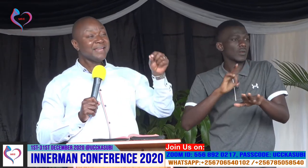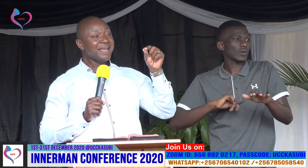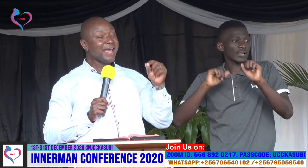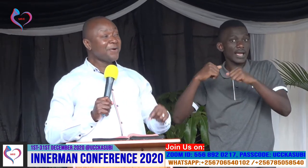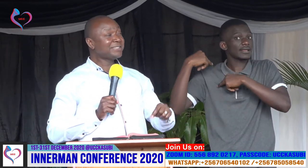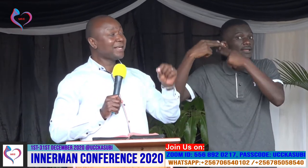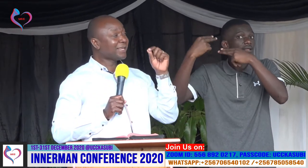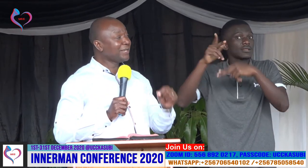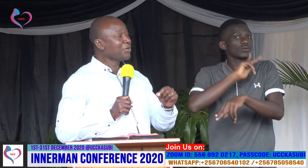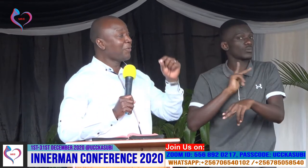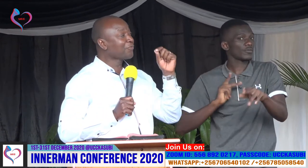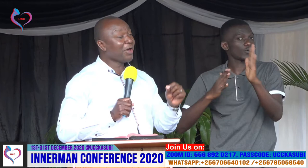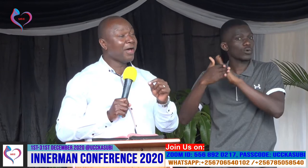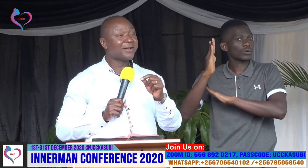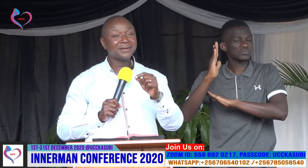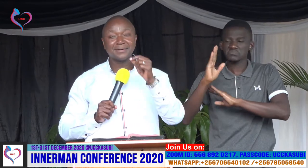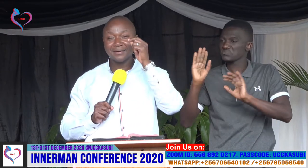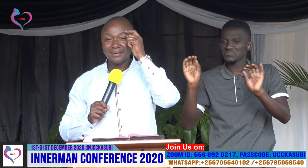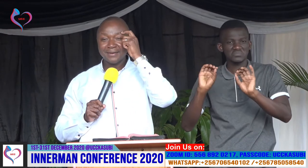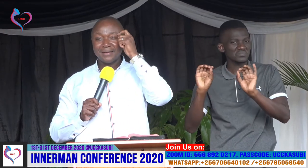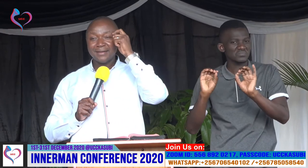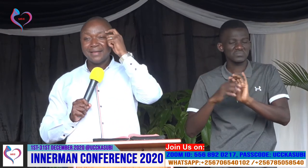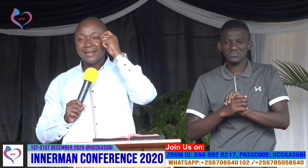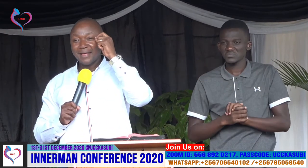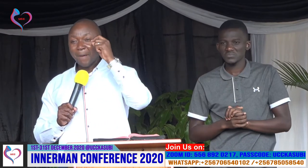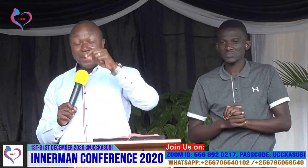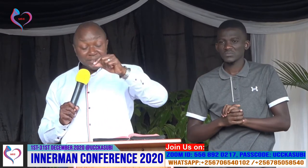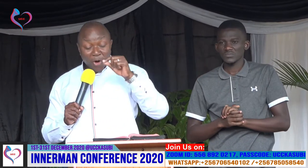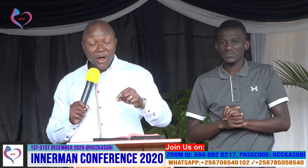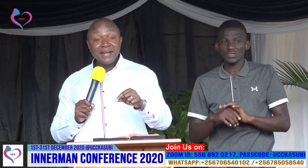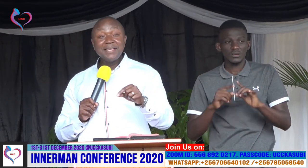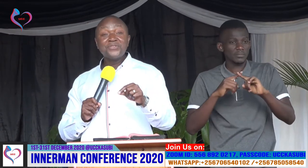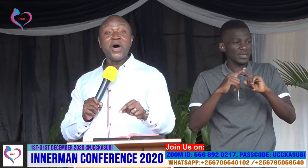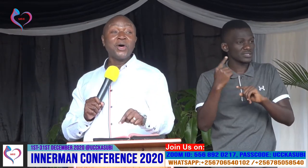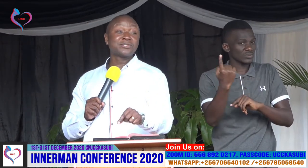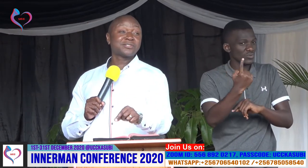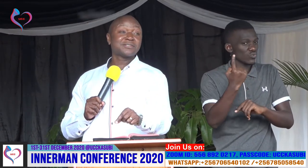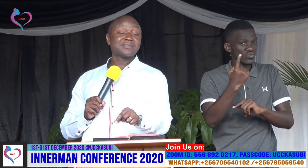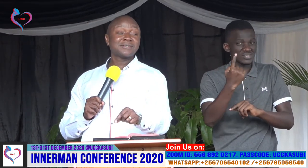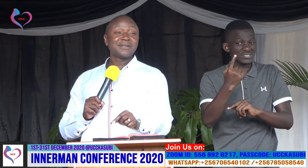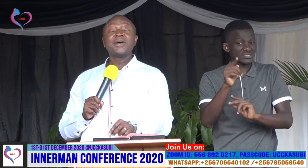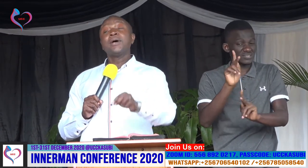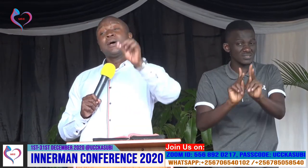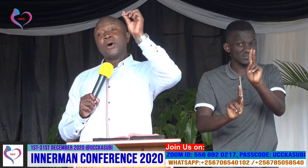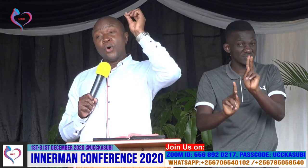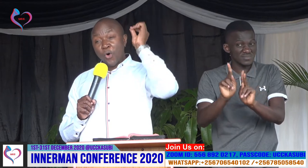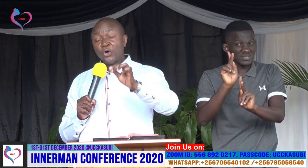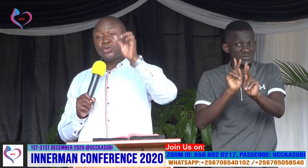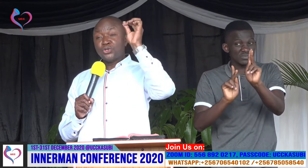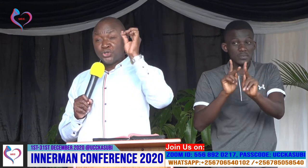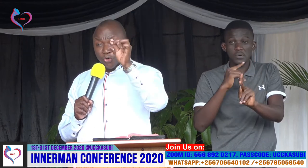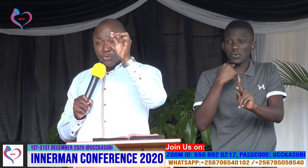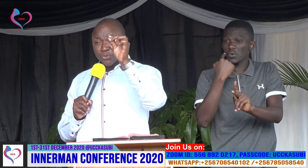shall inherit the kingdom of God. But only those